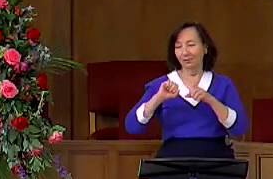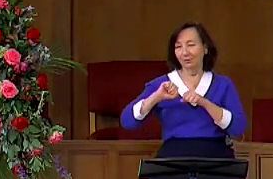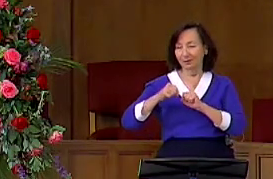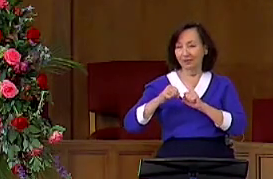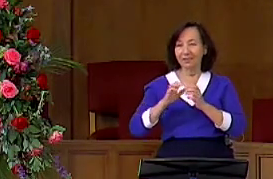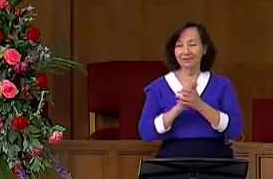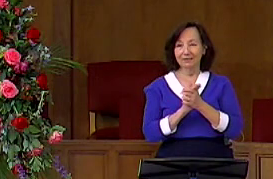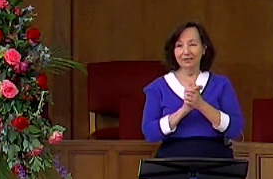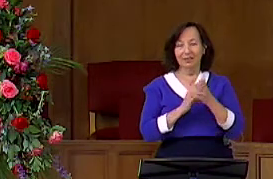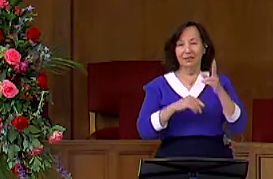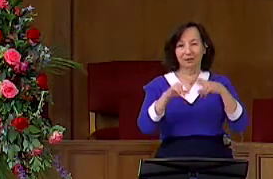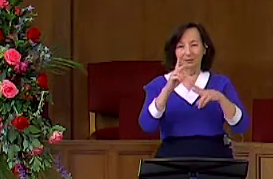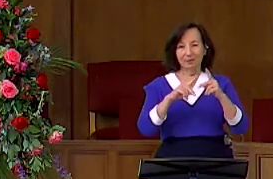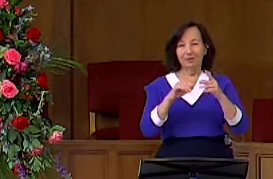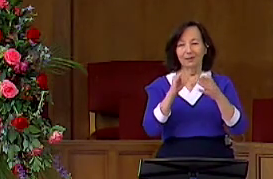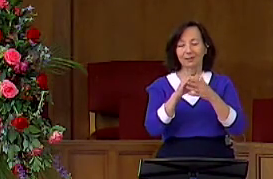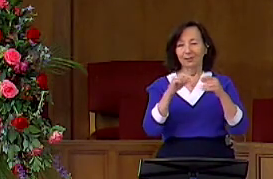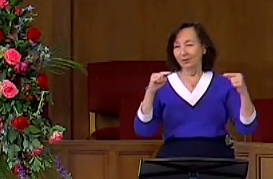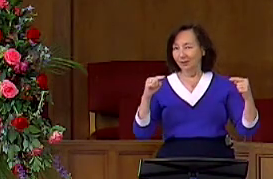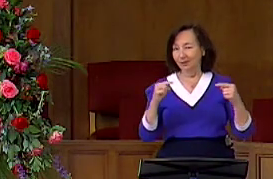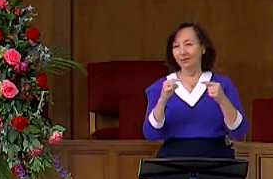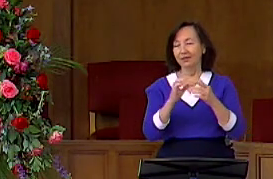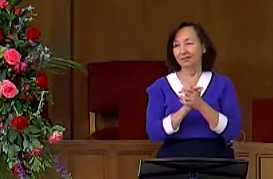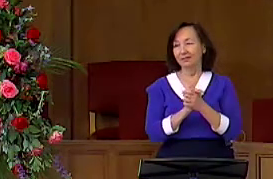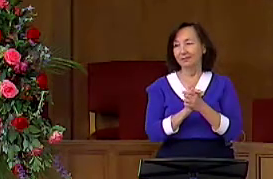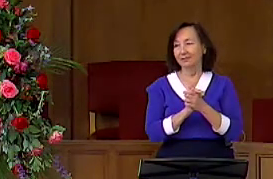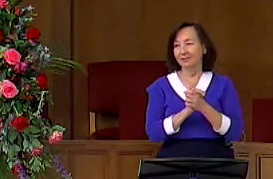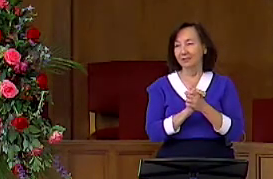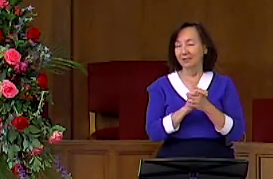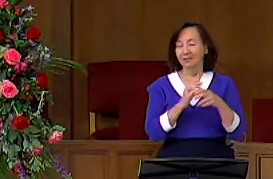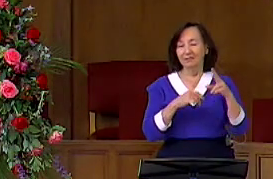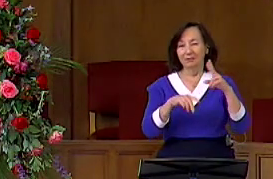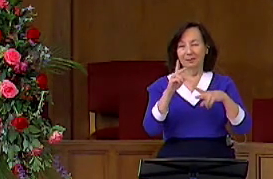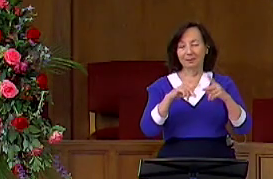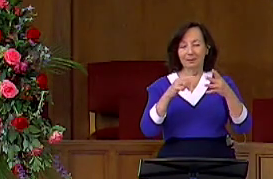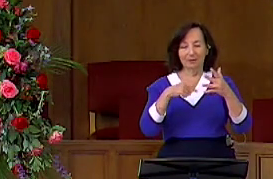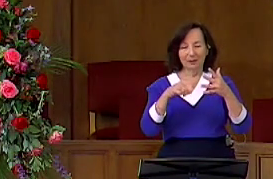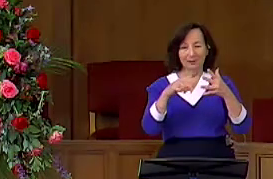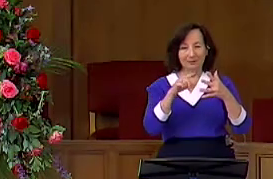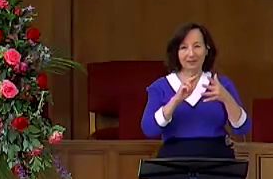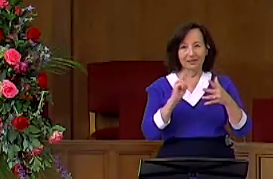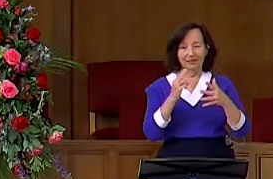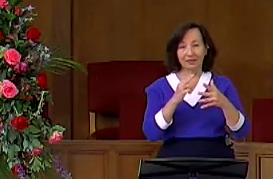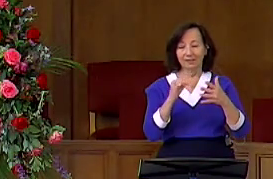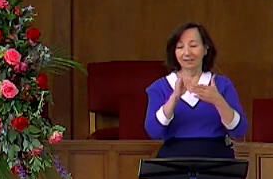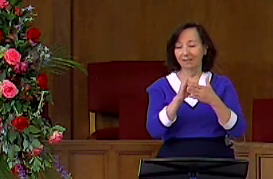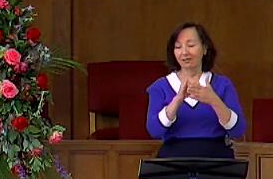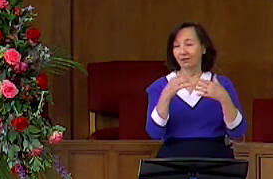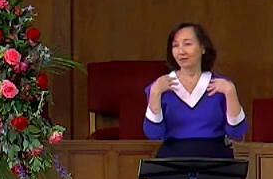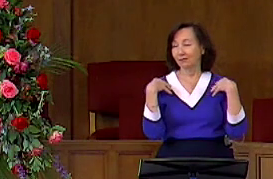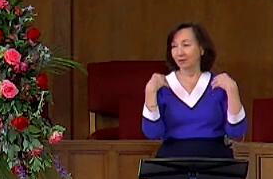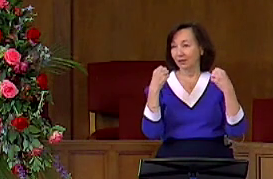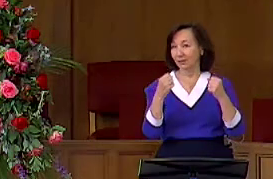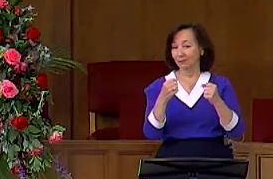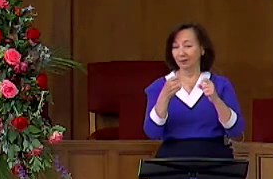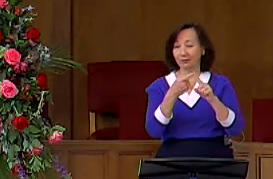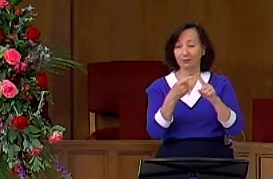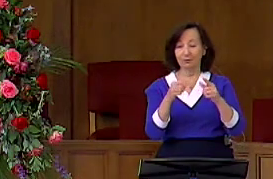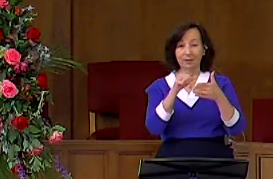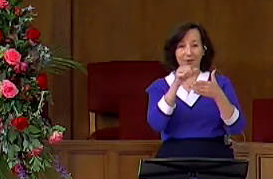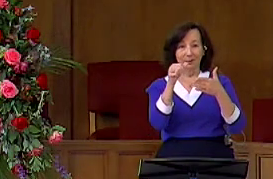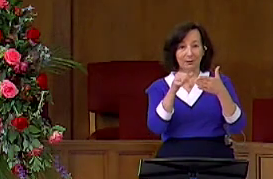are those among us who are hurting. There are those among us who are recovering from surgeries